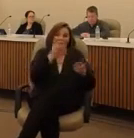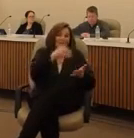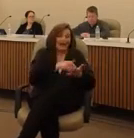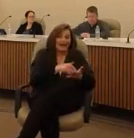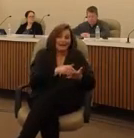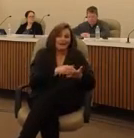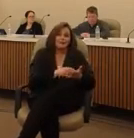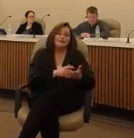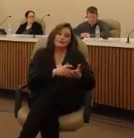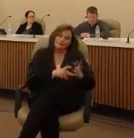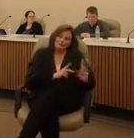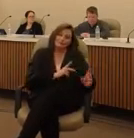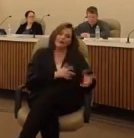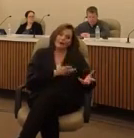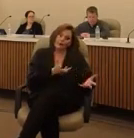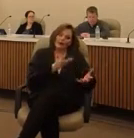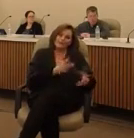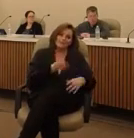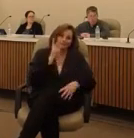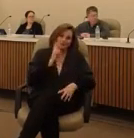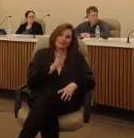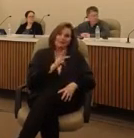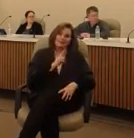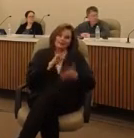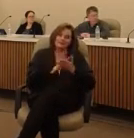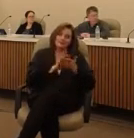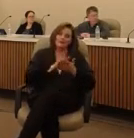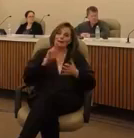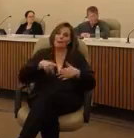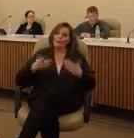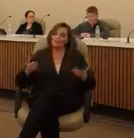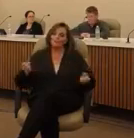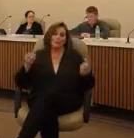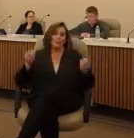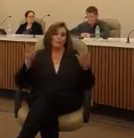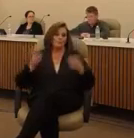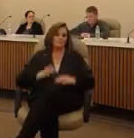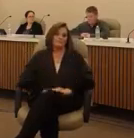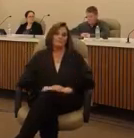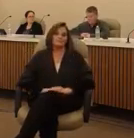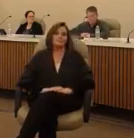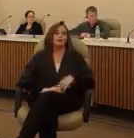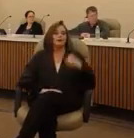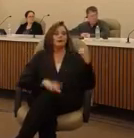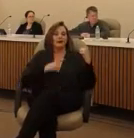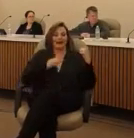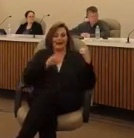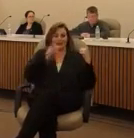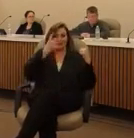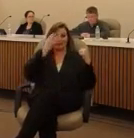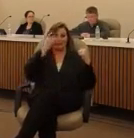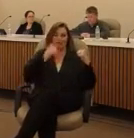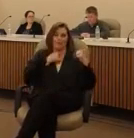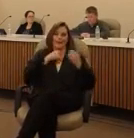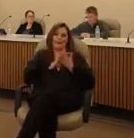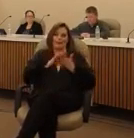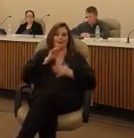again, a desire to see this cleaned up. So I understand why they want it cleaned